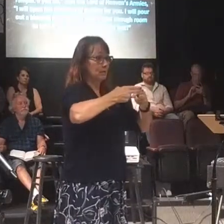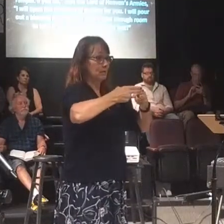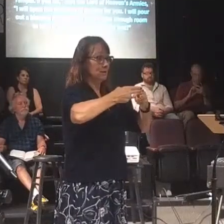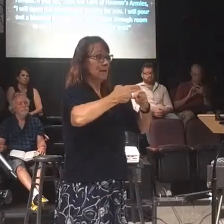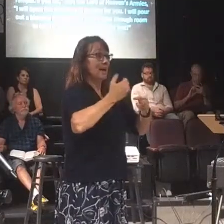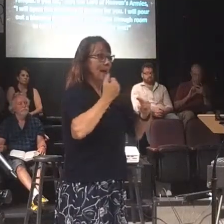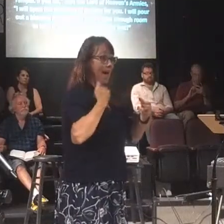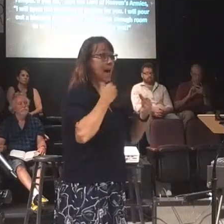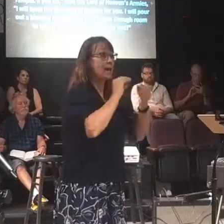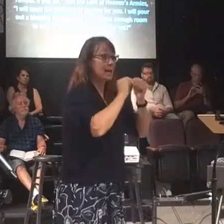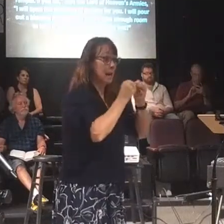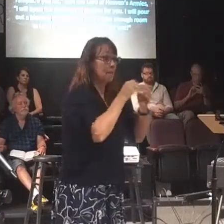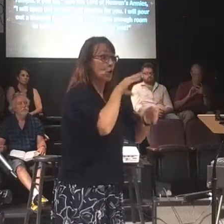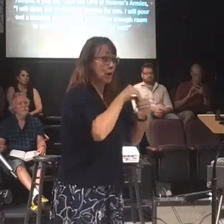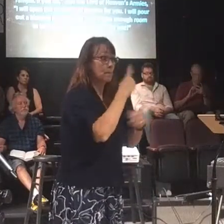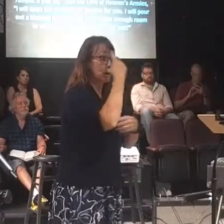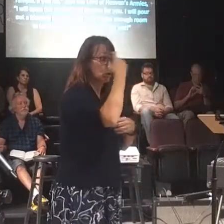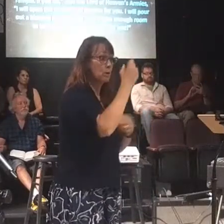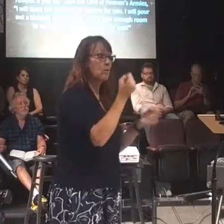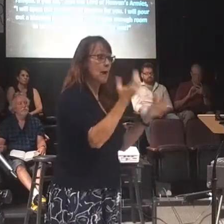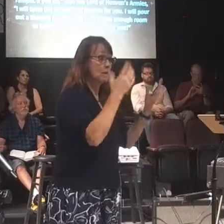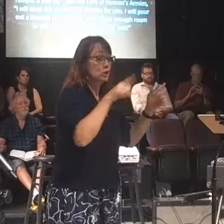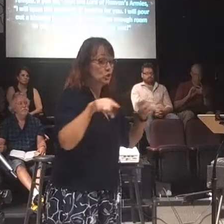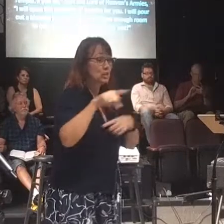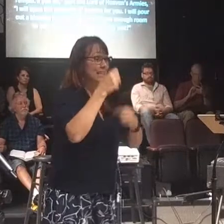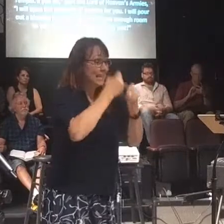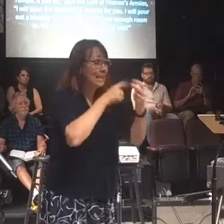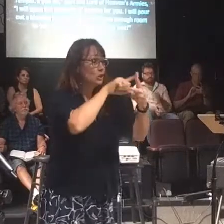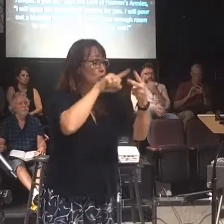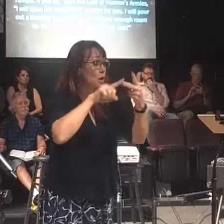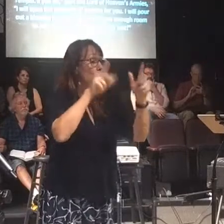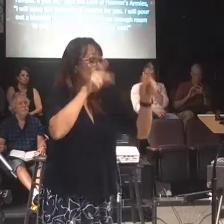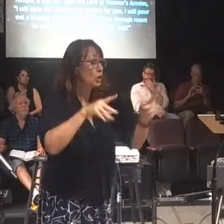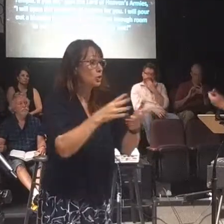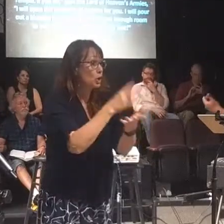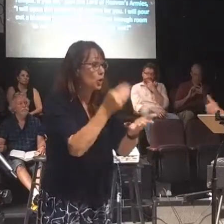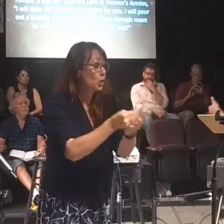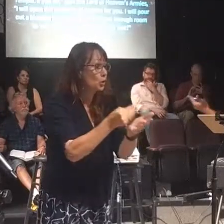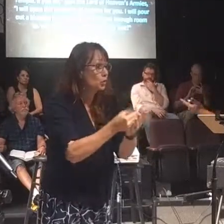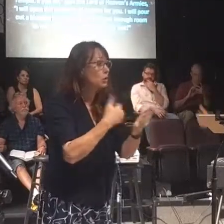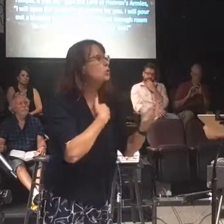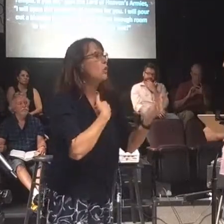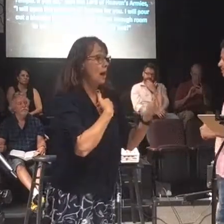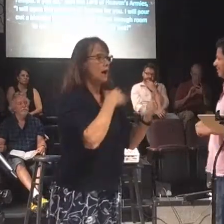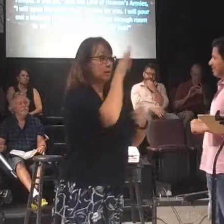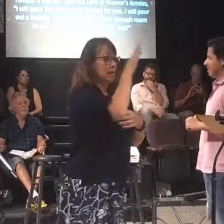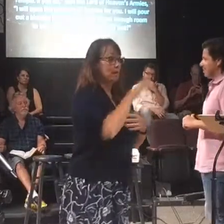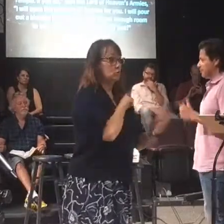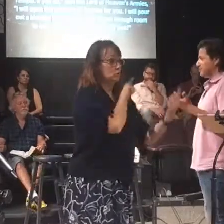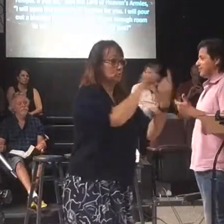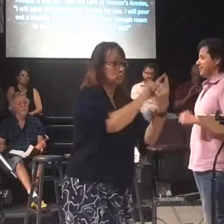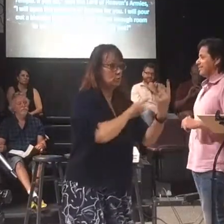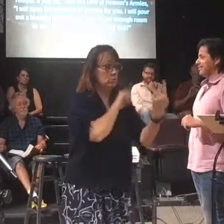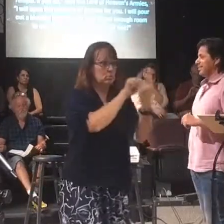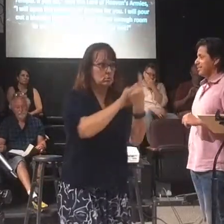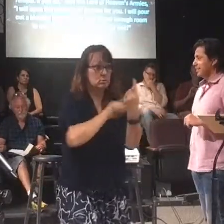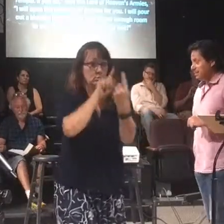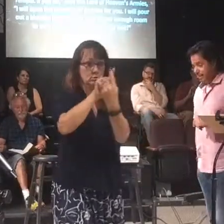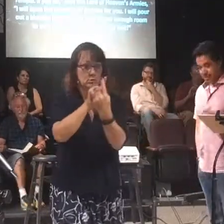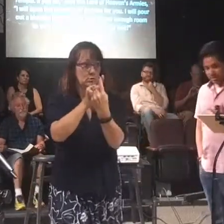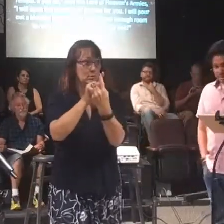each one of them of how much they made." So he says, "I went and spoke to them." This is the guy I challenged. This is 3 years